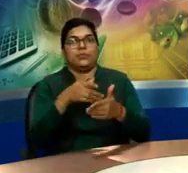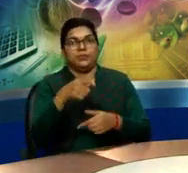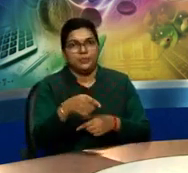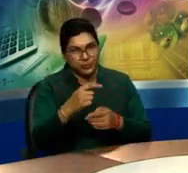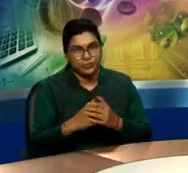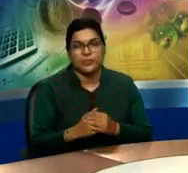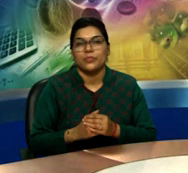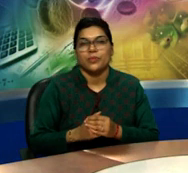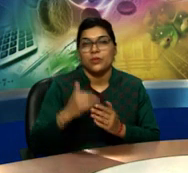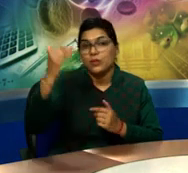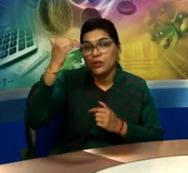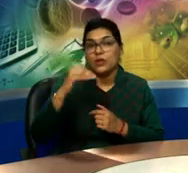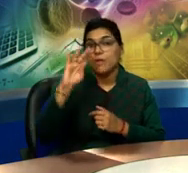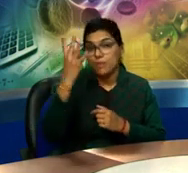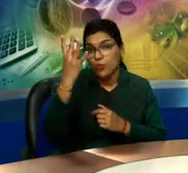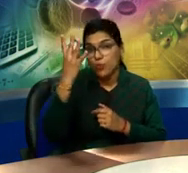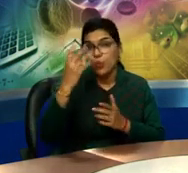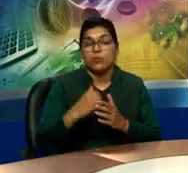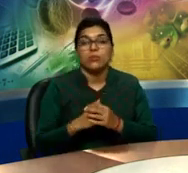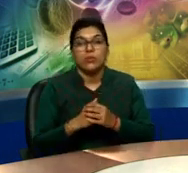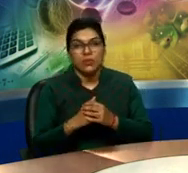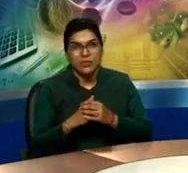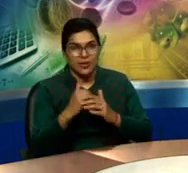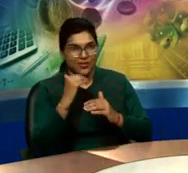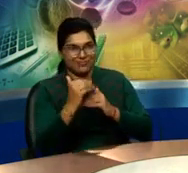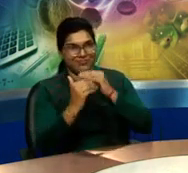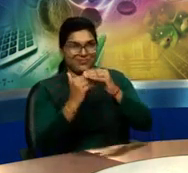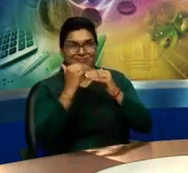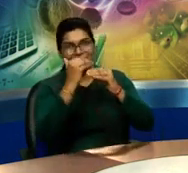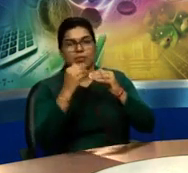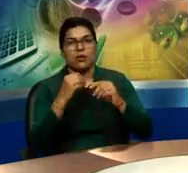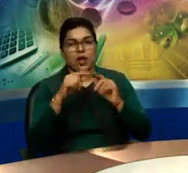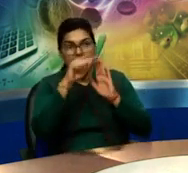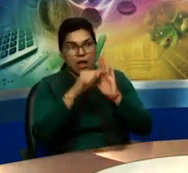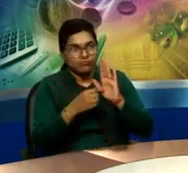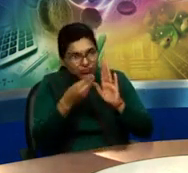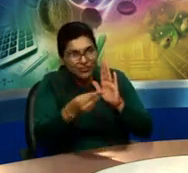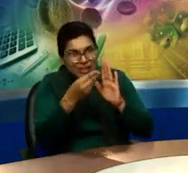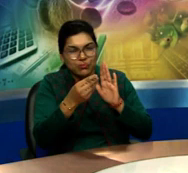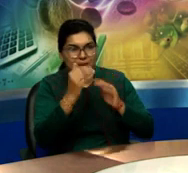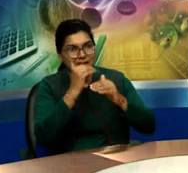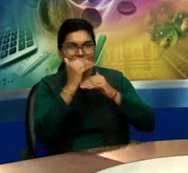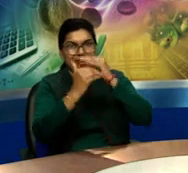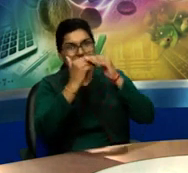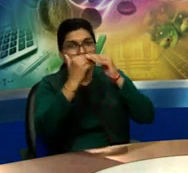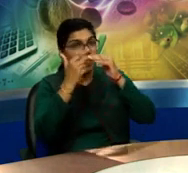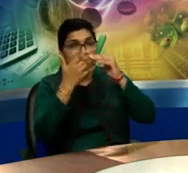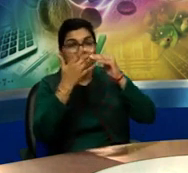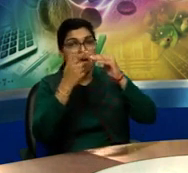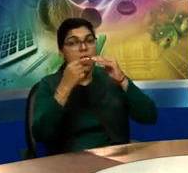Because if one person is being late every day, then it may happen that other persons also starts following the person